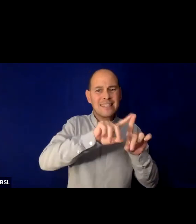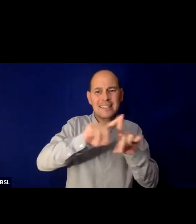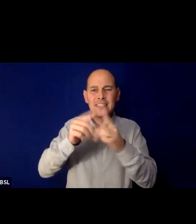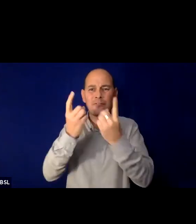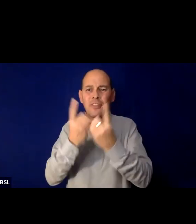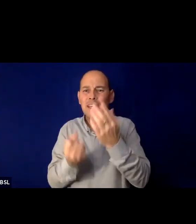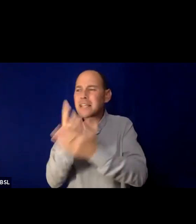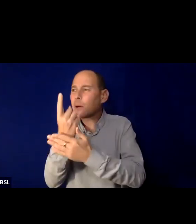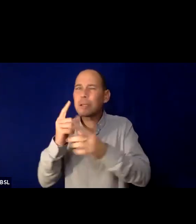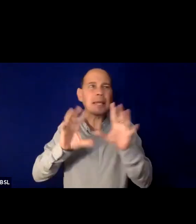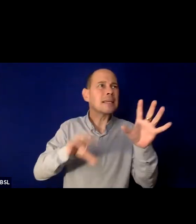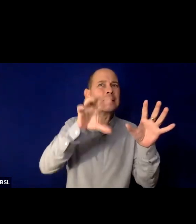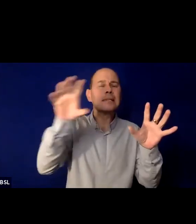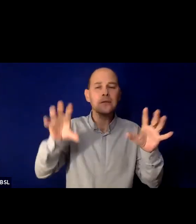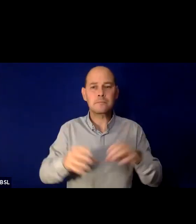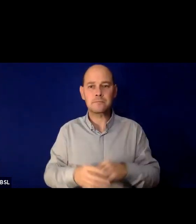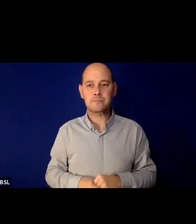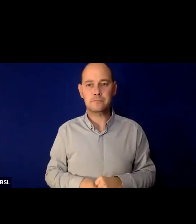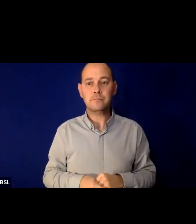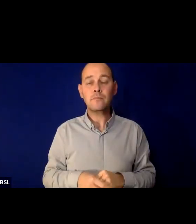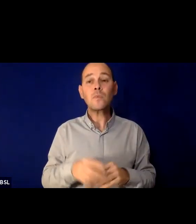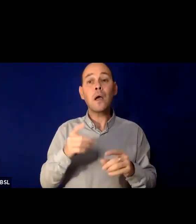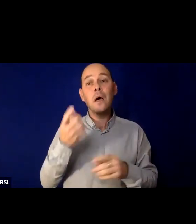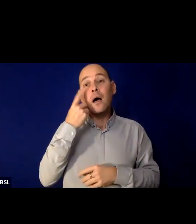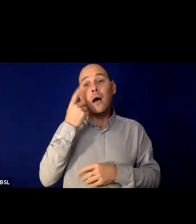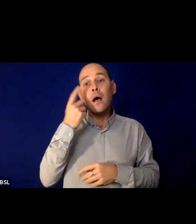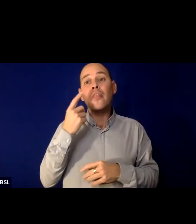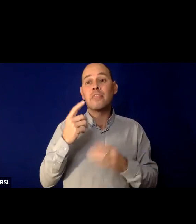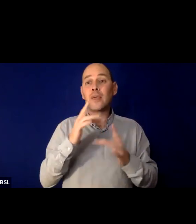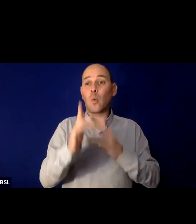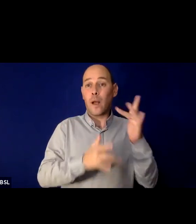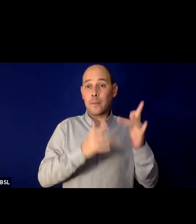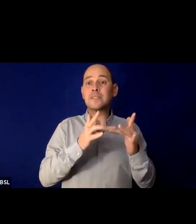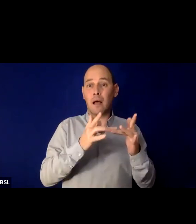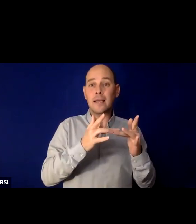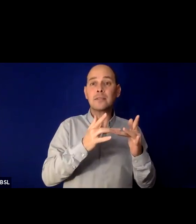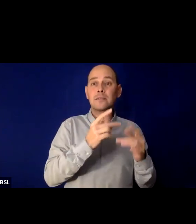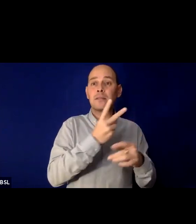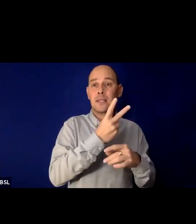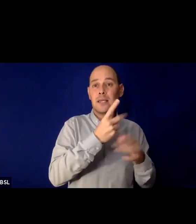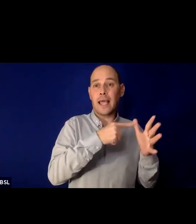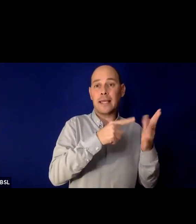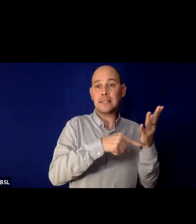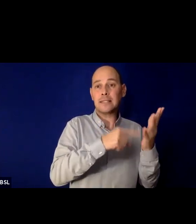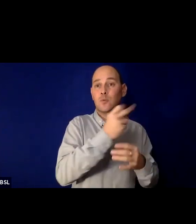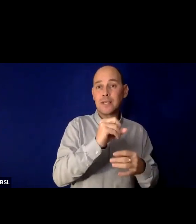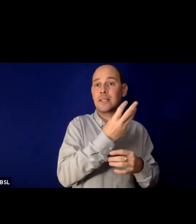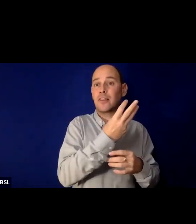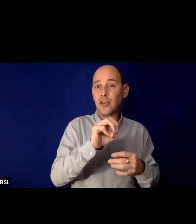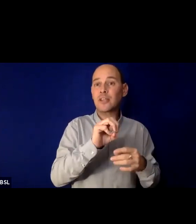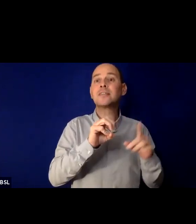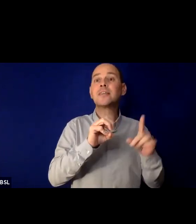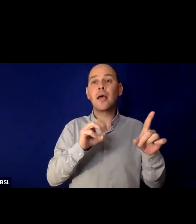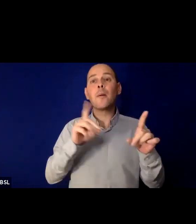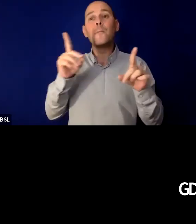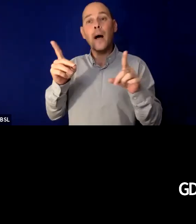of wider documents on the AT 2030 website in time, but do go to the WHO portal to find out the details of implementation